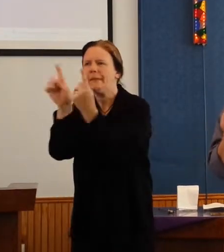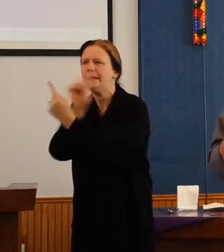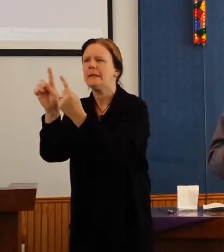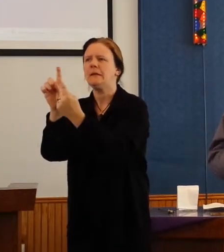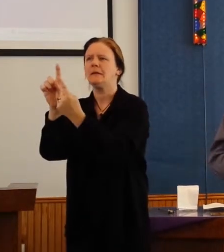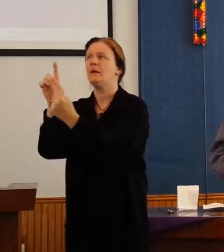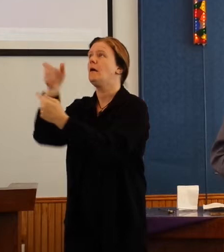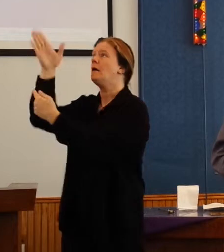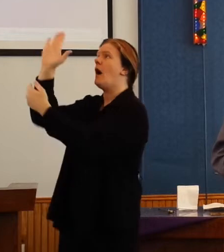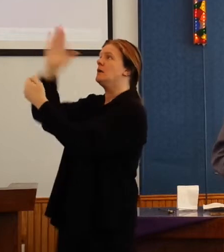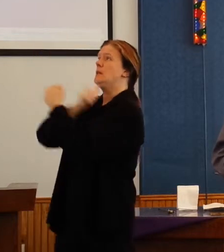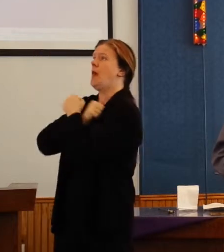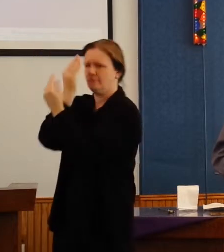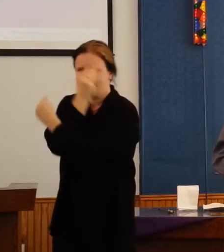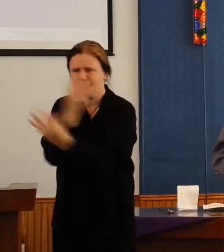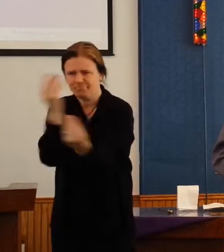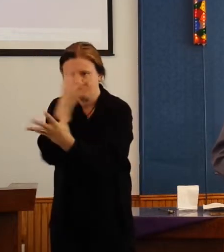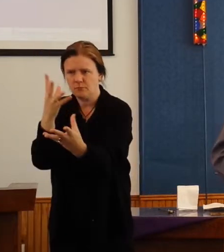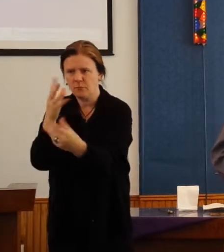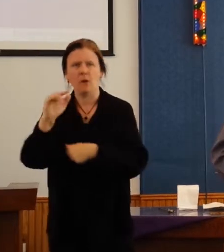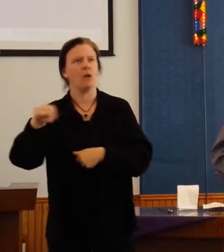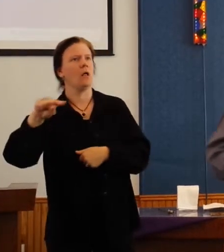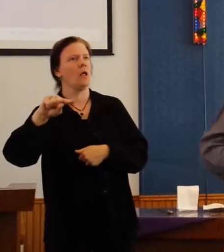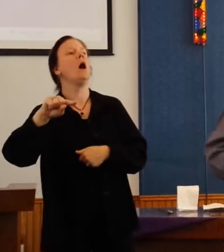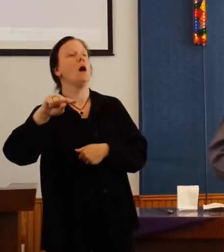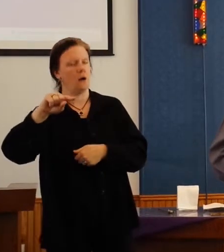perhaps others might believe as well.